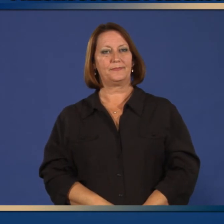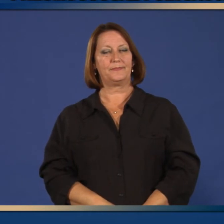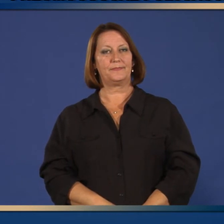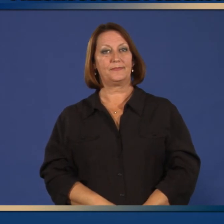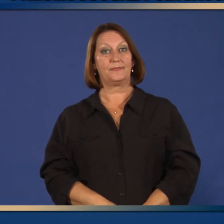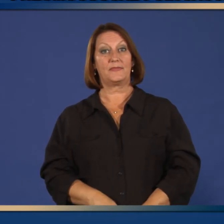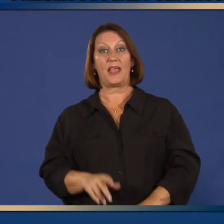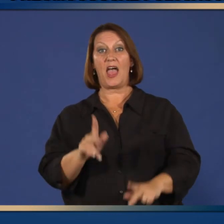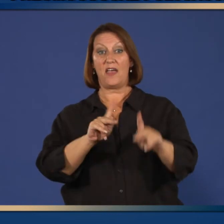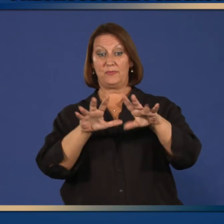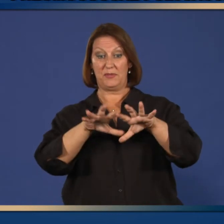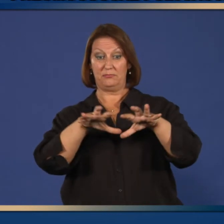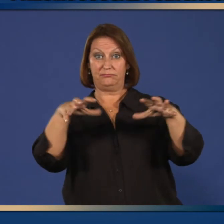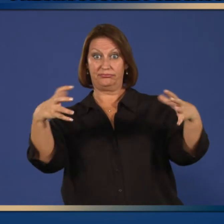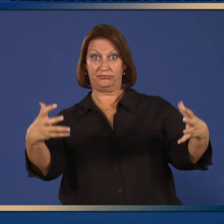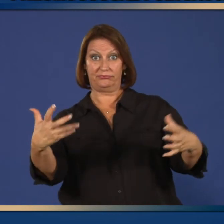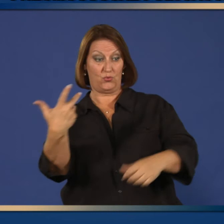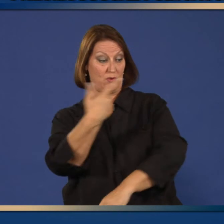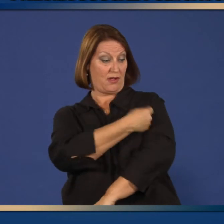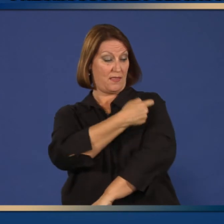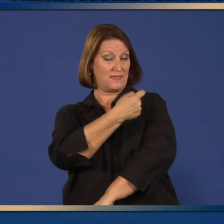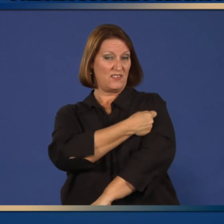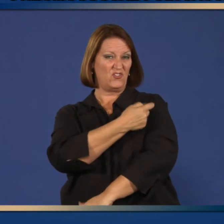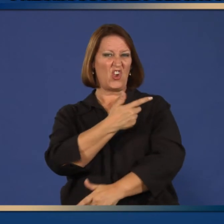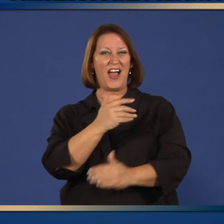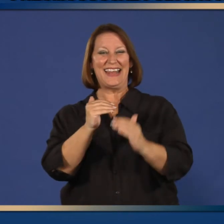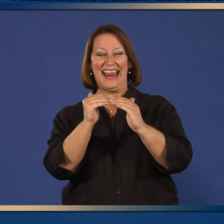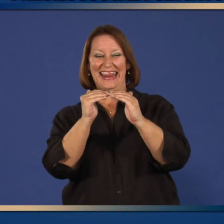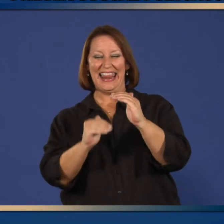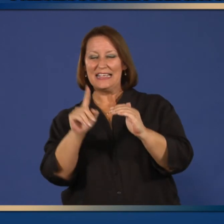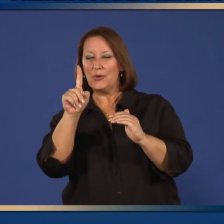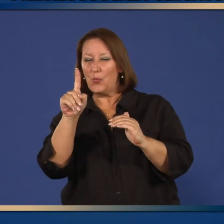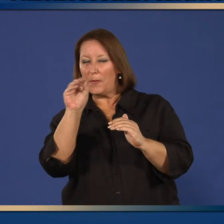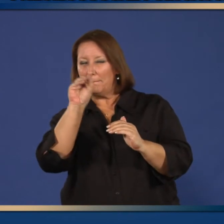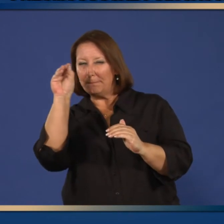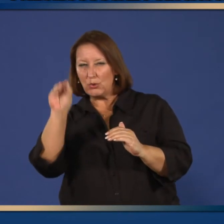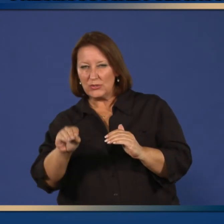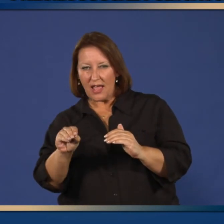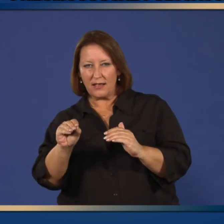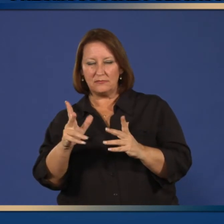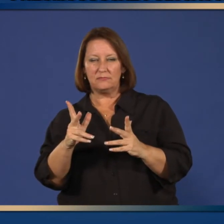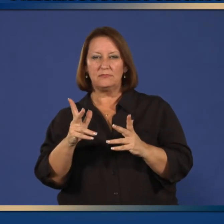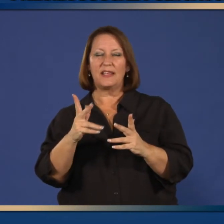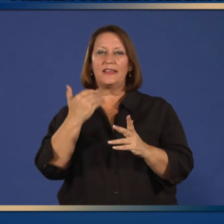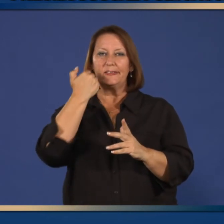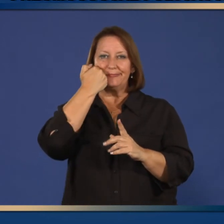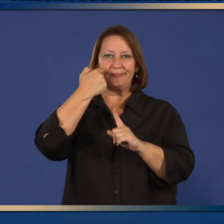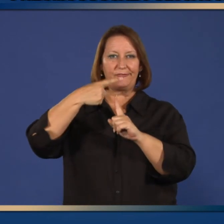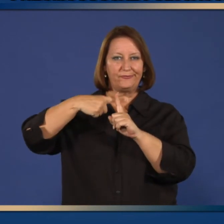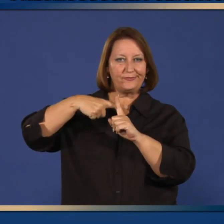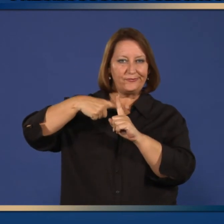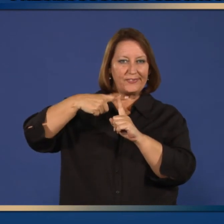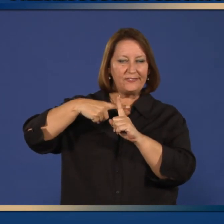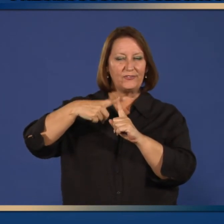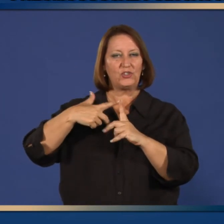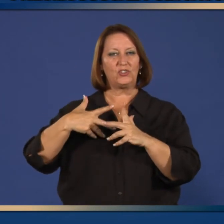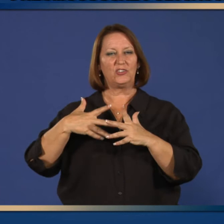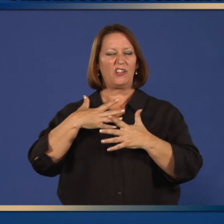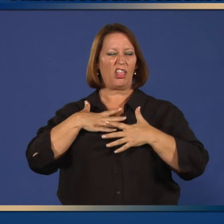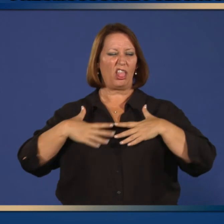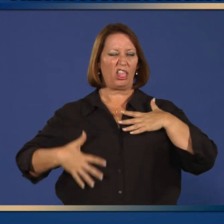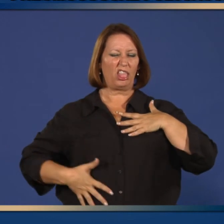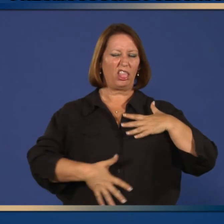Less than 1% develop a fever, muscle aches, or